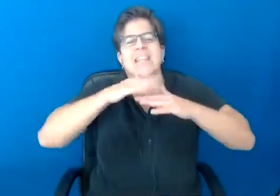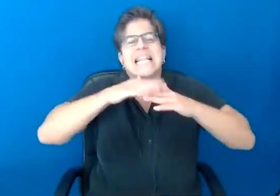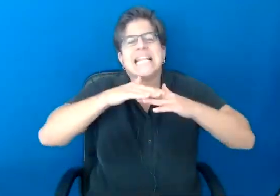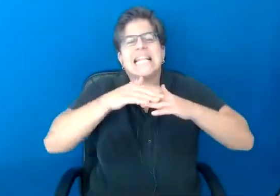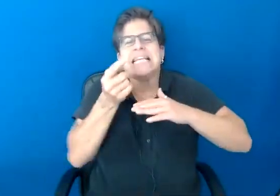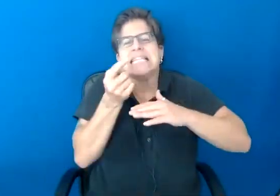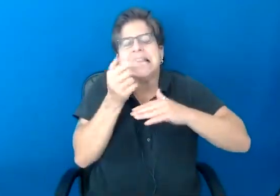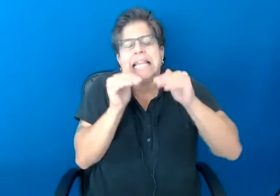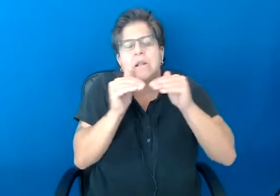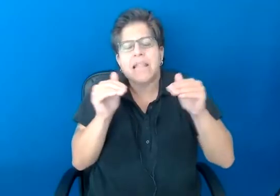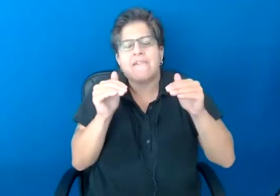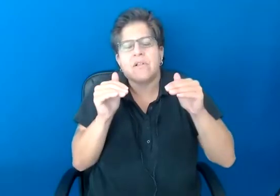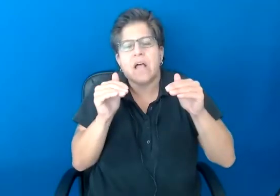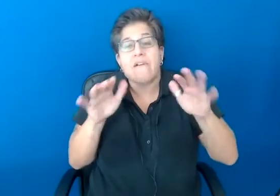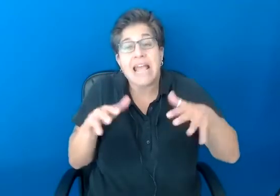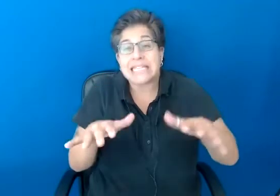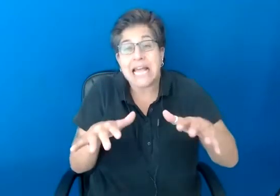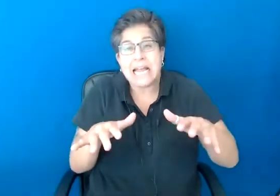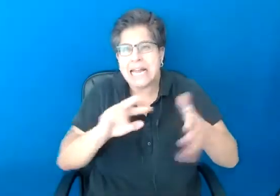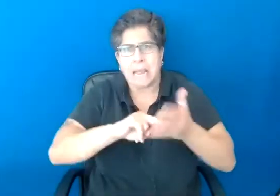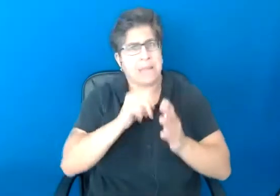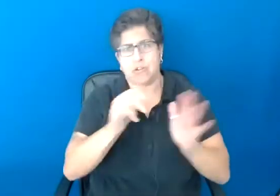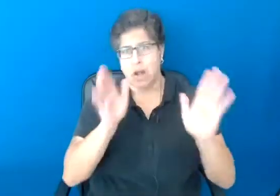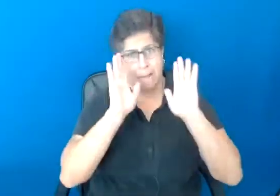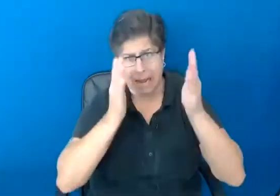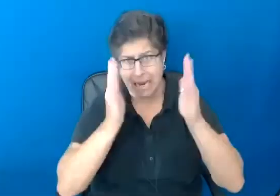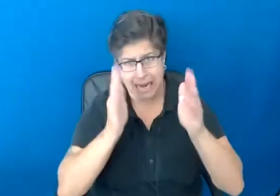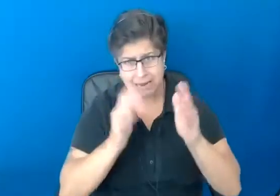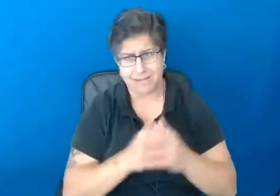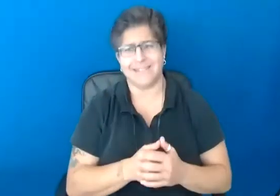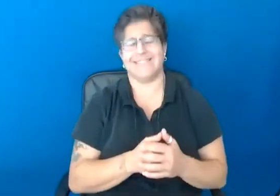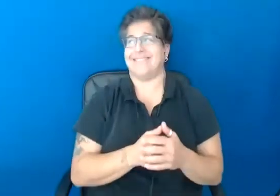good. All right. So, okay. Here we go, and I'll try to wrap this up.